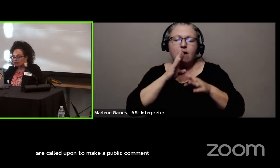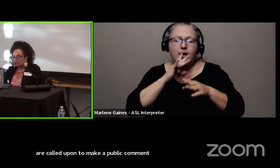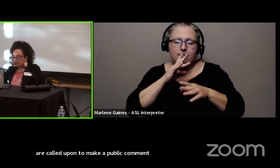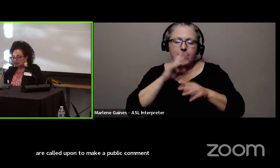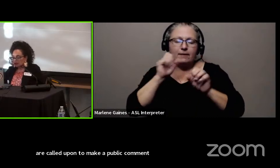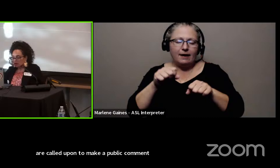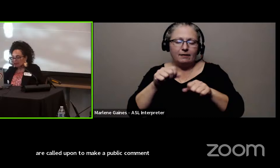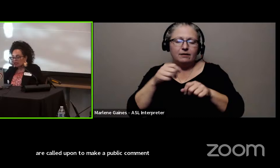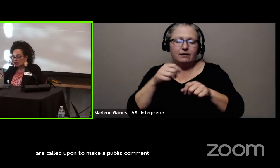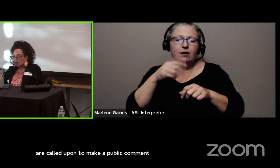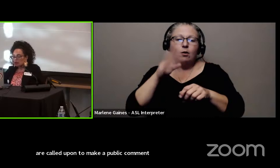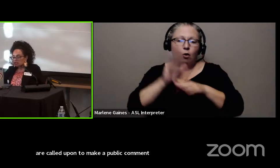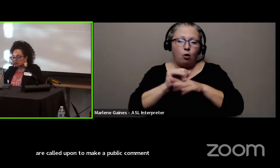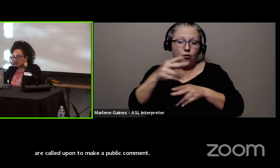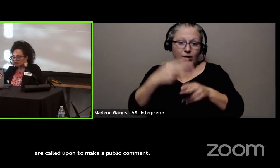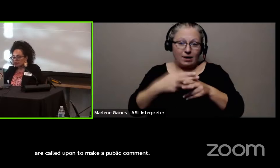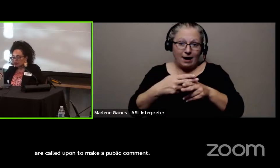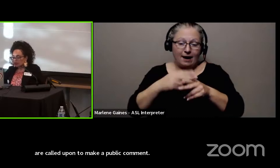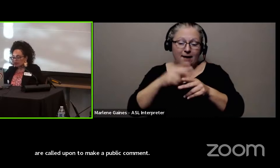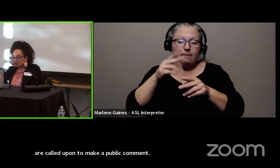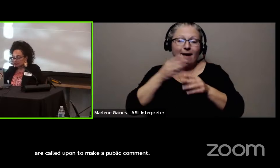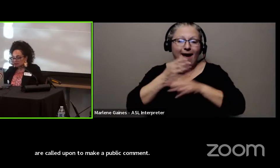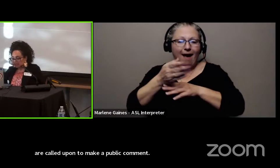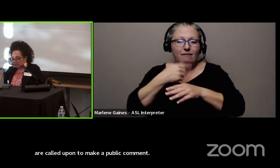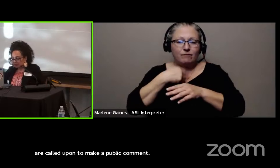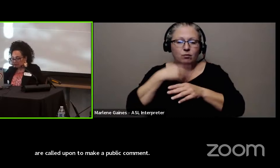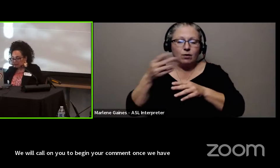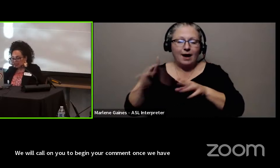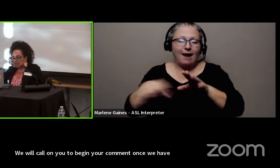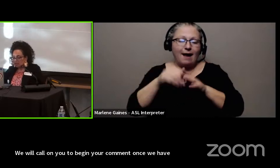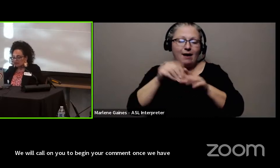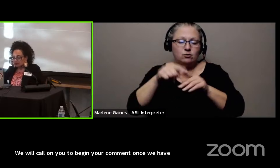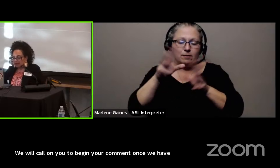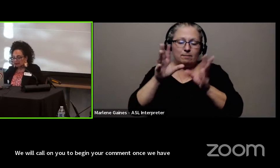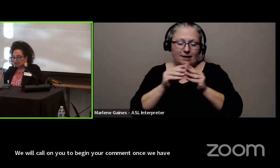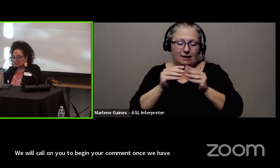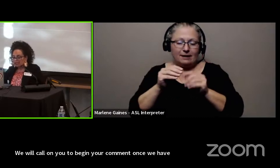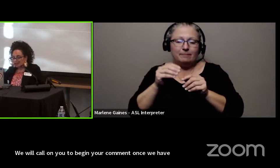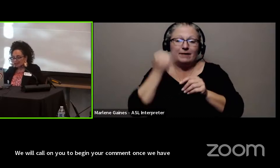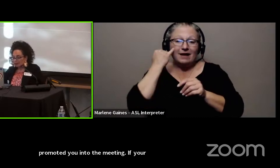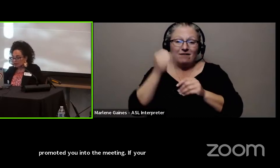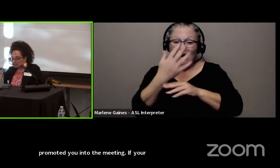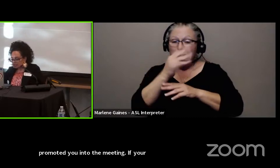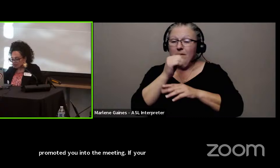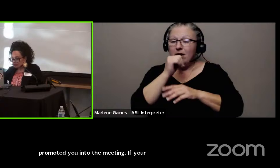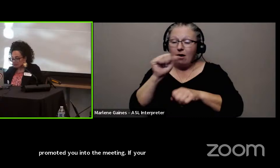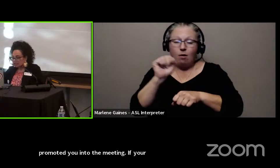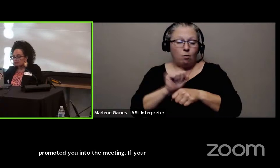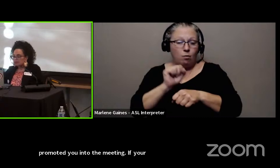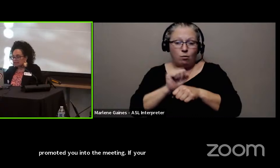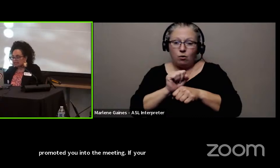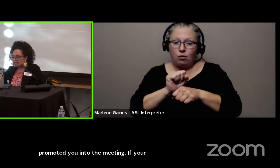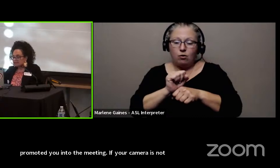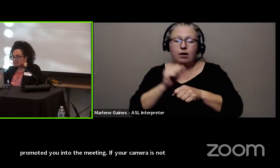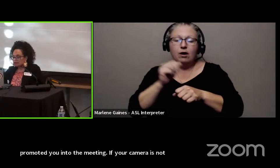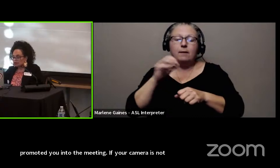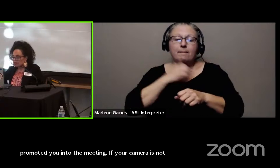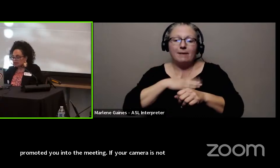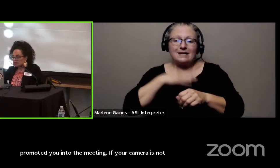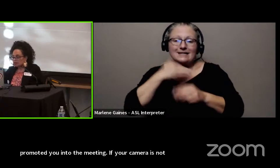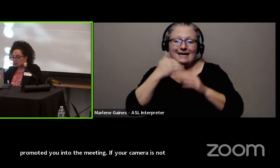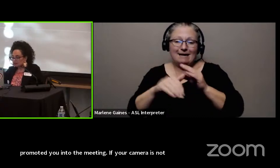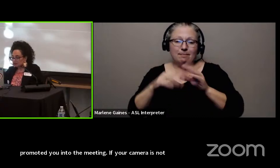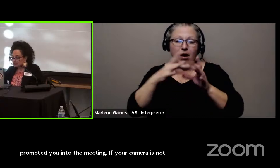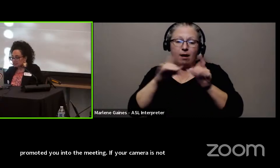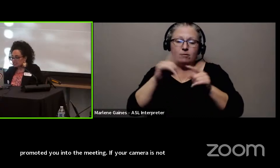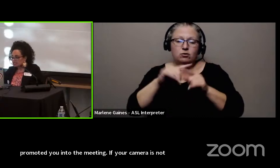call on you to begin your comment once we have promoted you into the meeting. If your camera is not operational, please email your